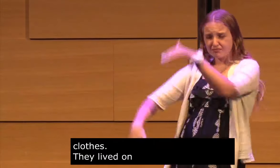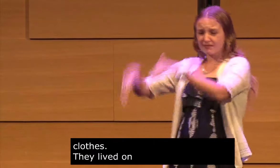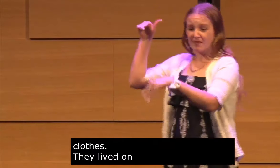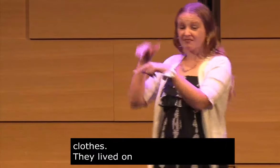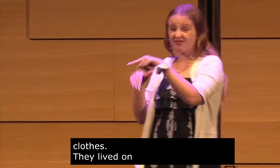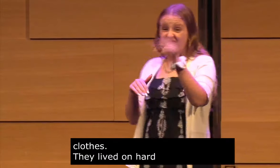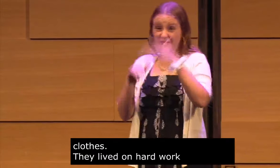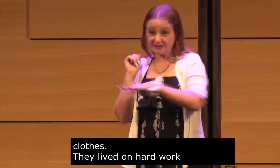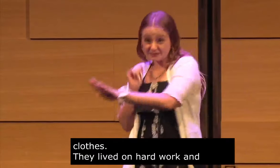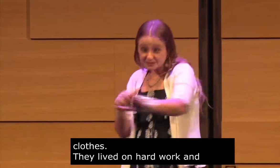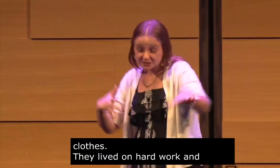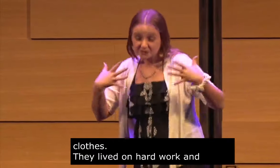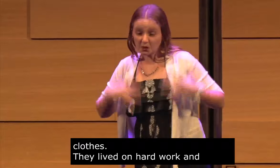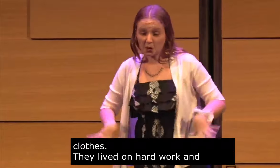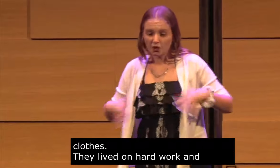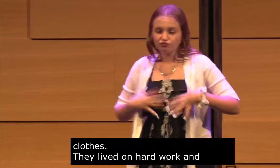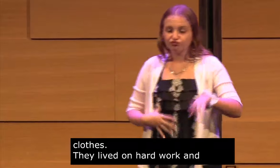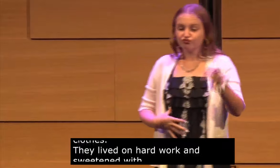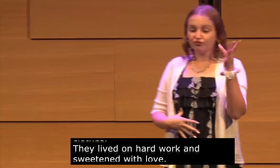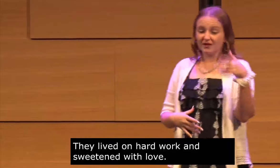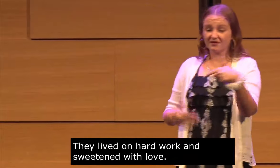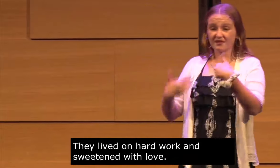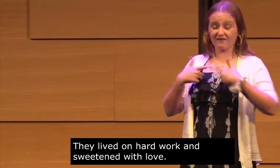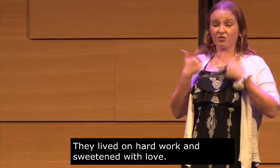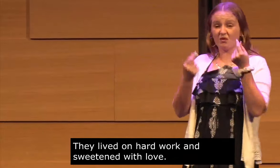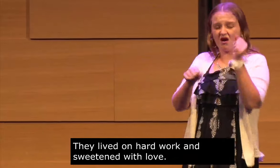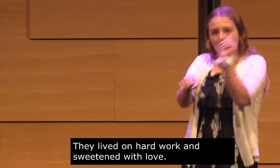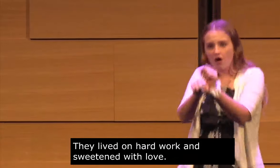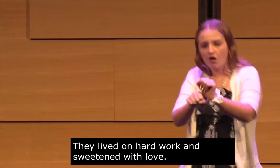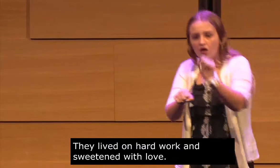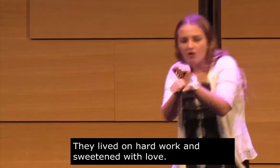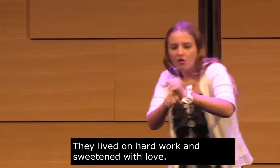work and sweetened with love.